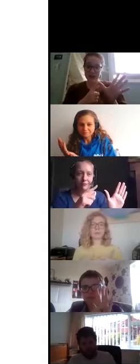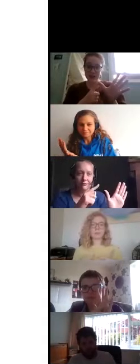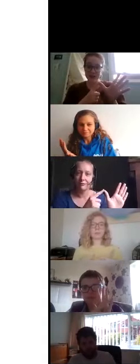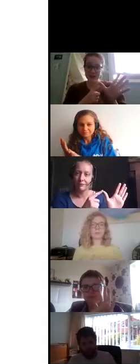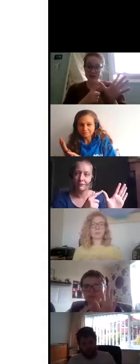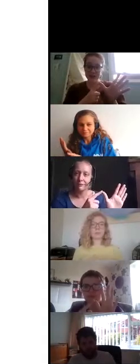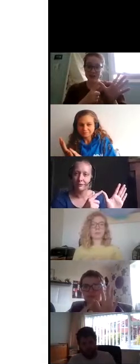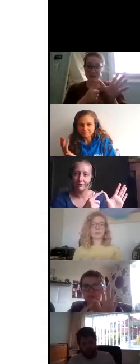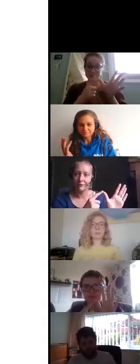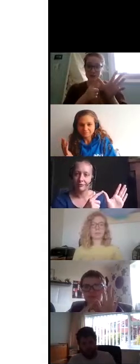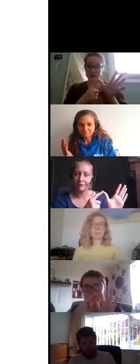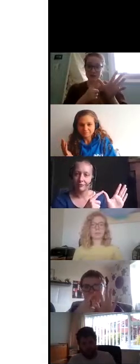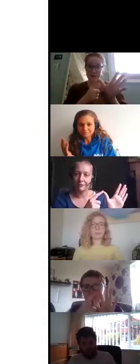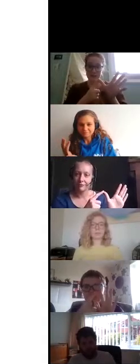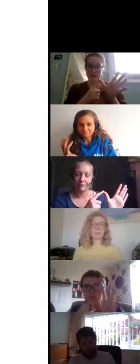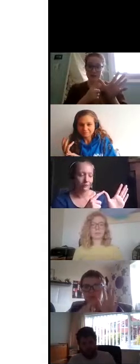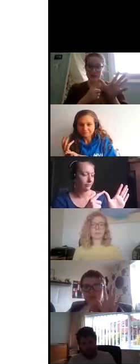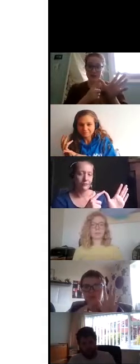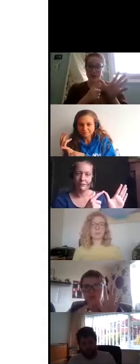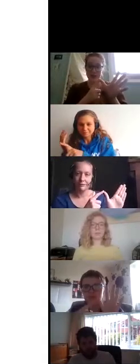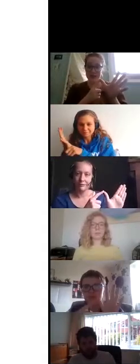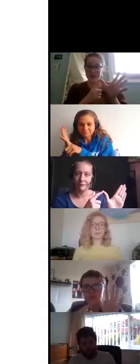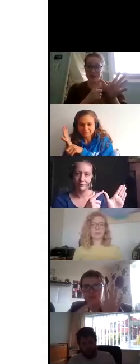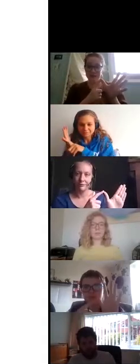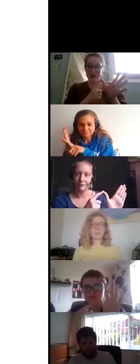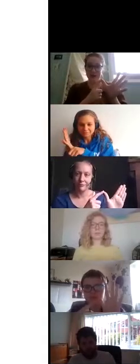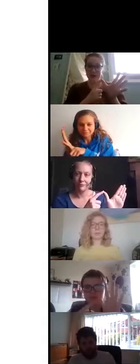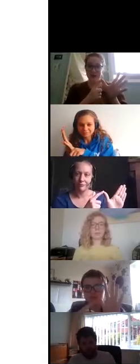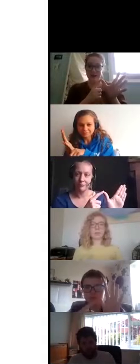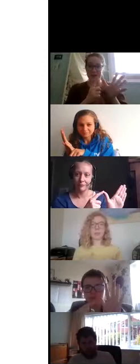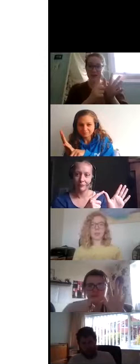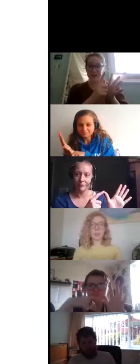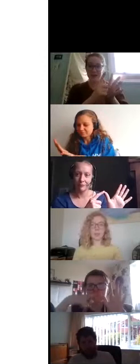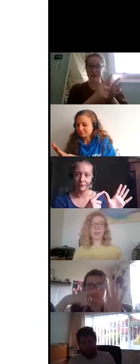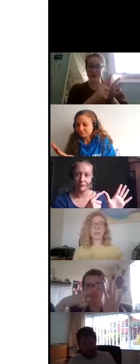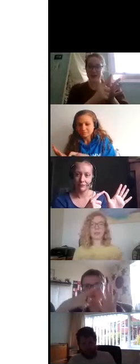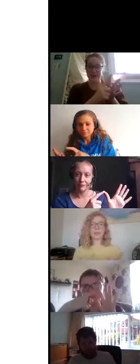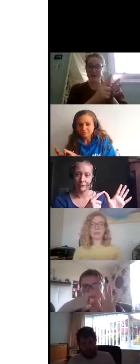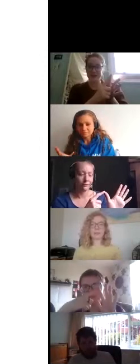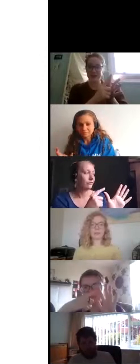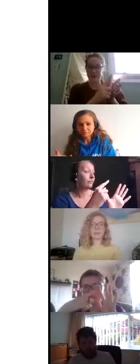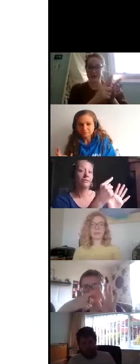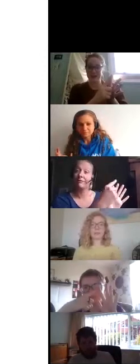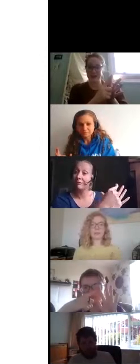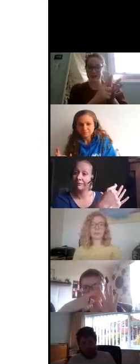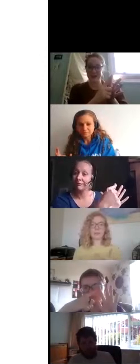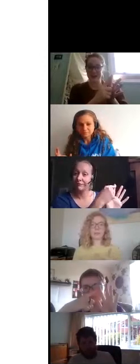A, just point to your thumb. And then the next vowel, E, is the next